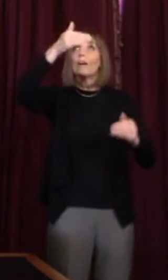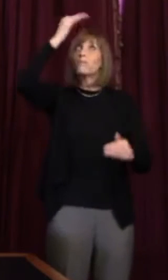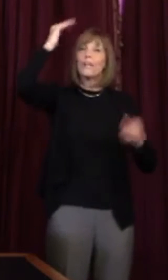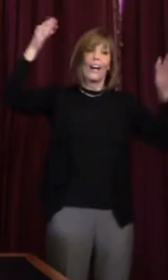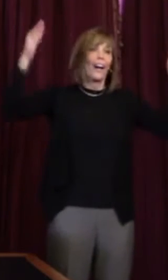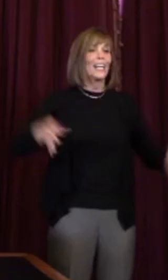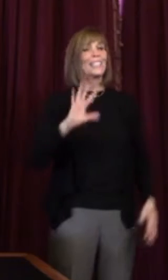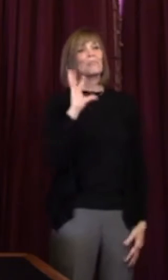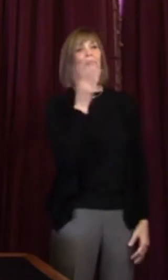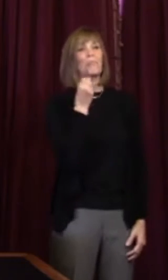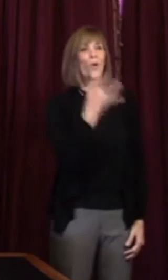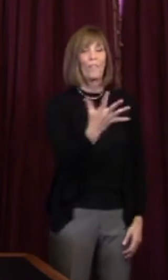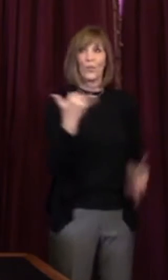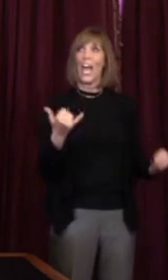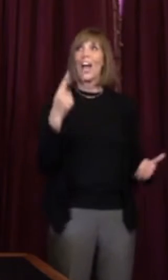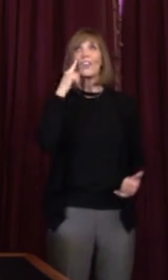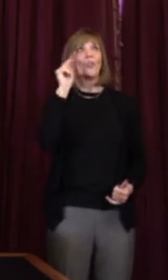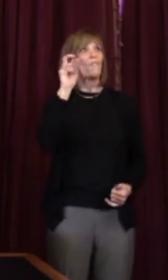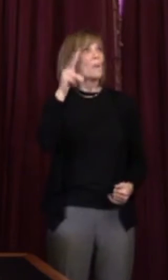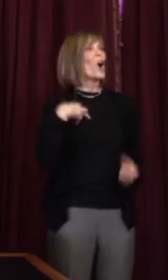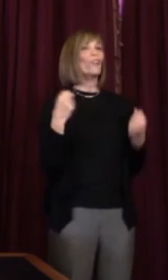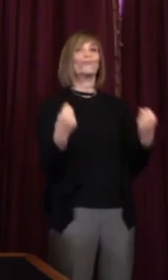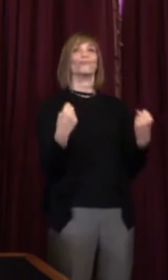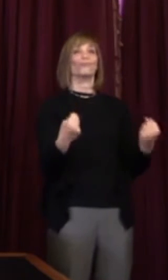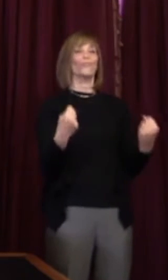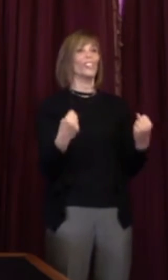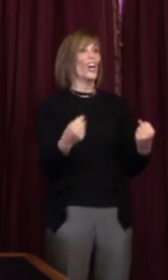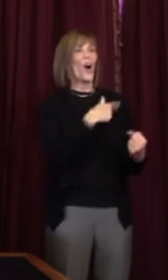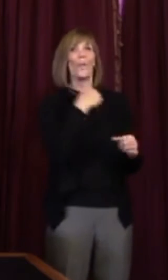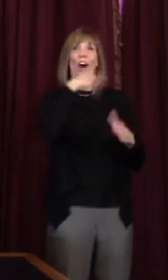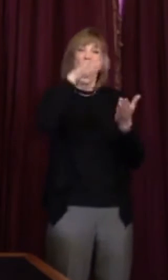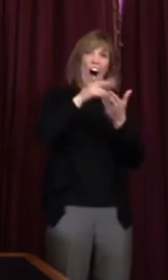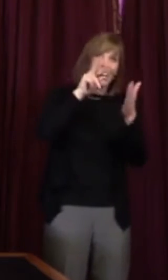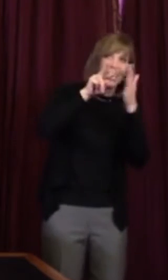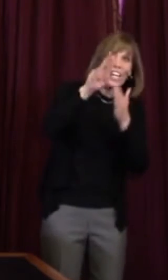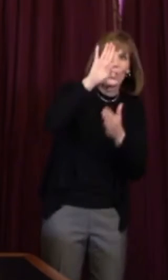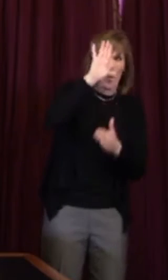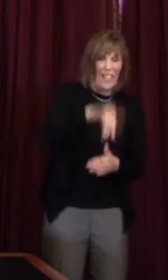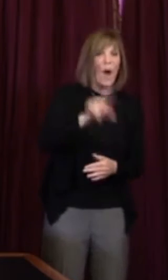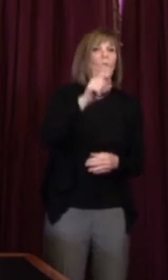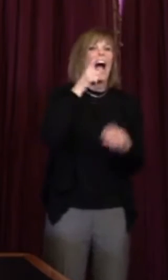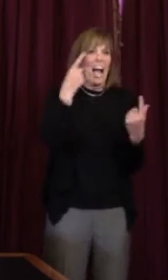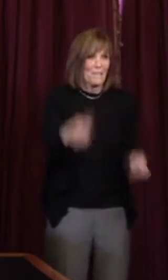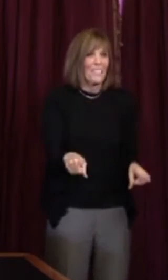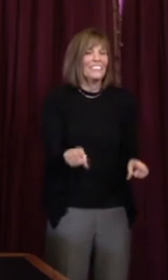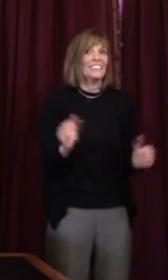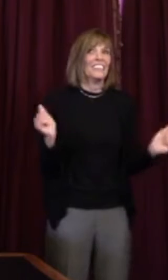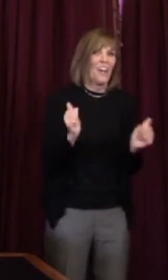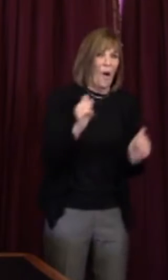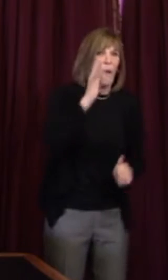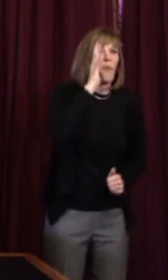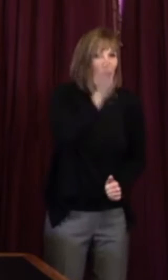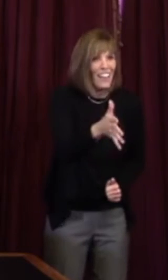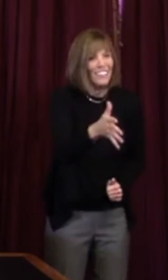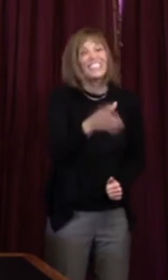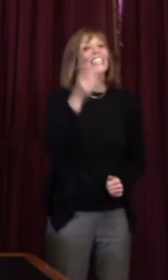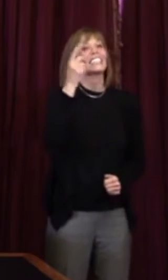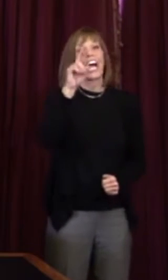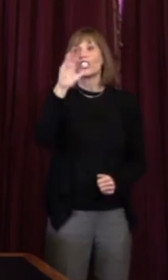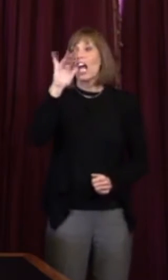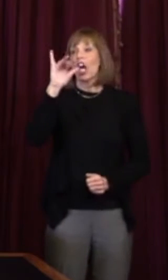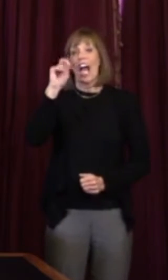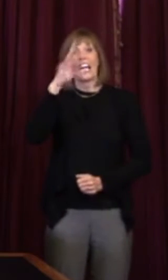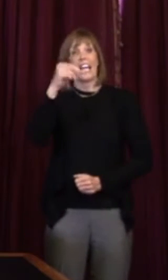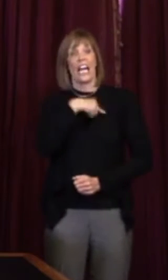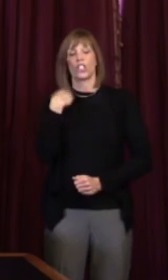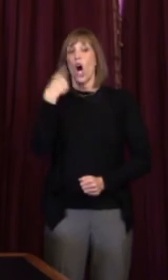I can't believe how beautiful it is for November in Iowa. We all look at the forecast. We know what's going to happen. Dr. Carrion and I always see in the